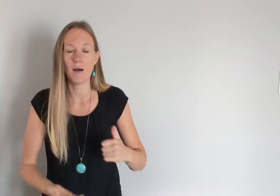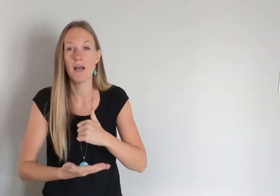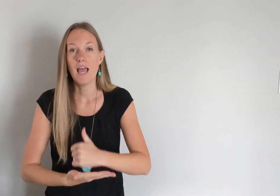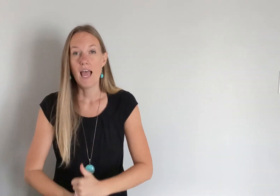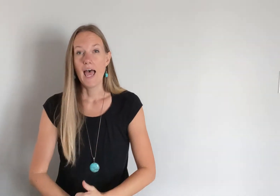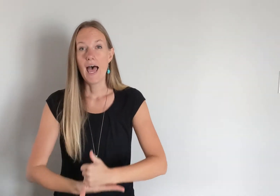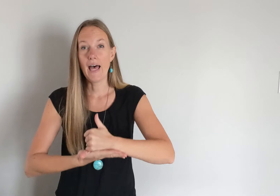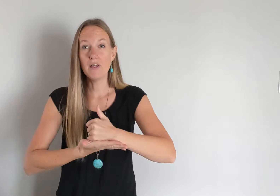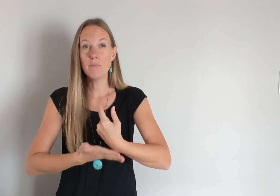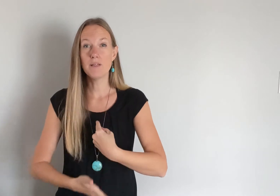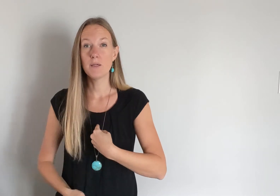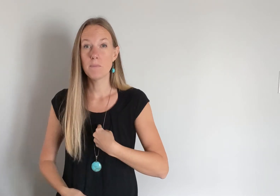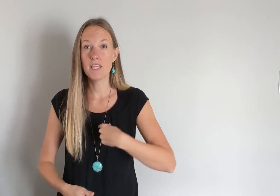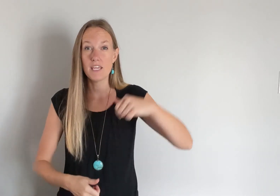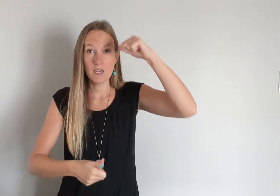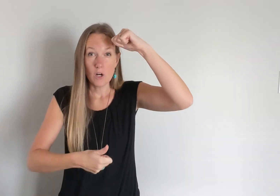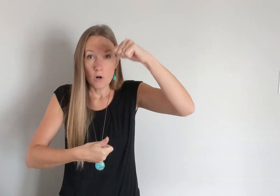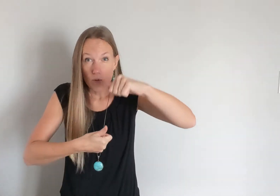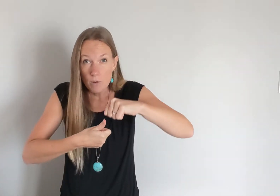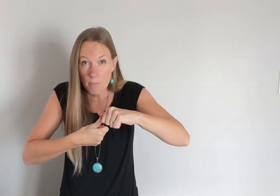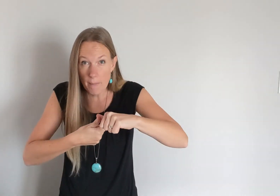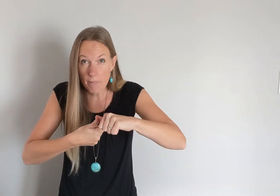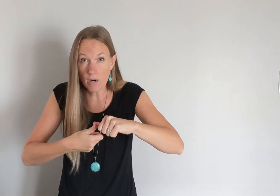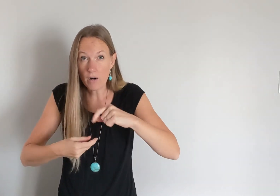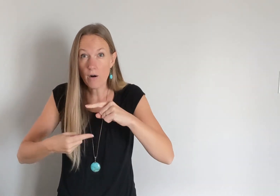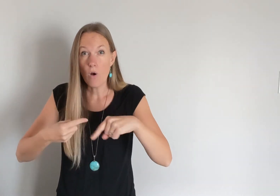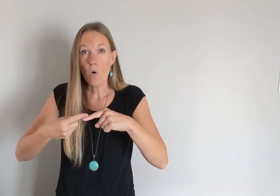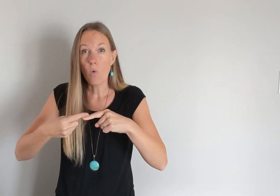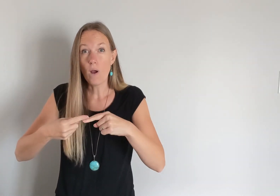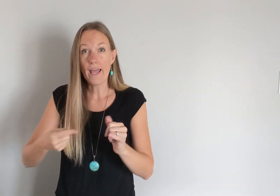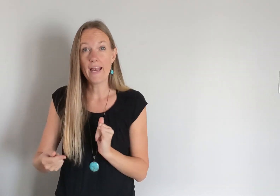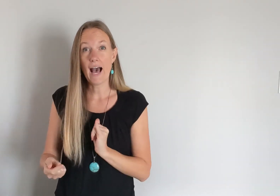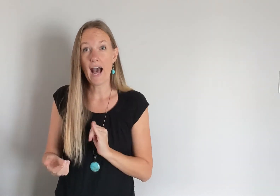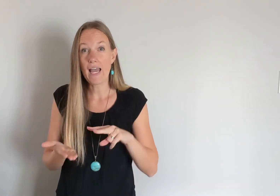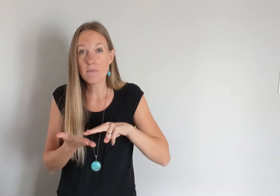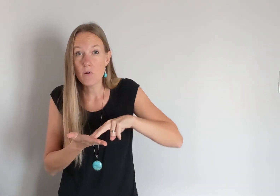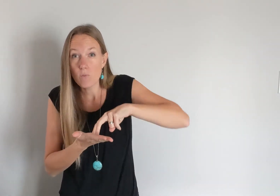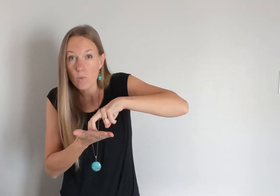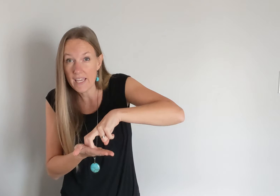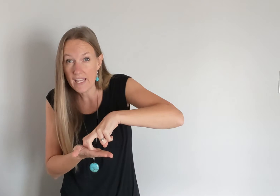top. Help me remember when I'm weak.